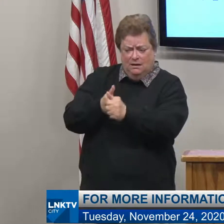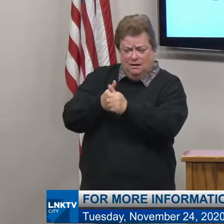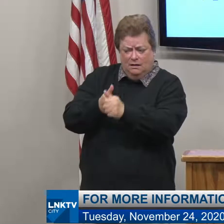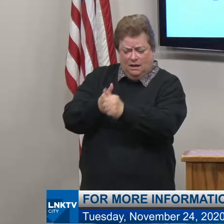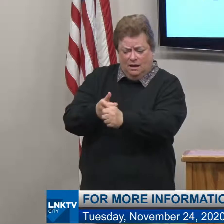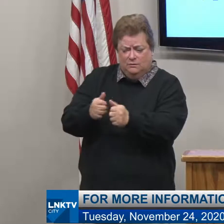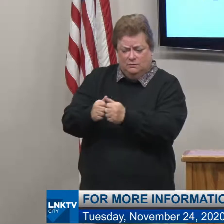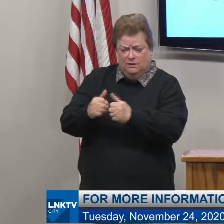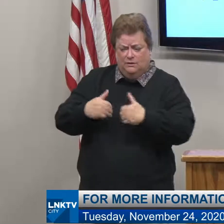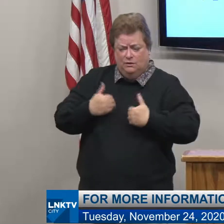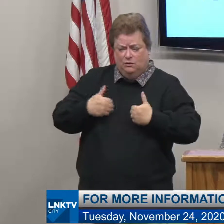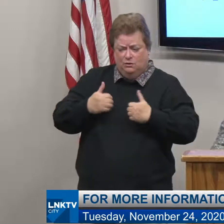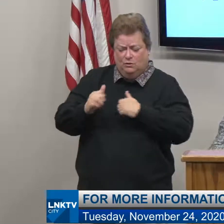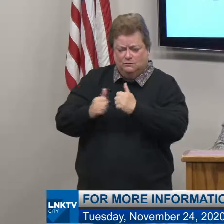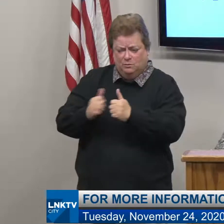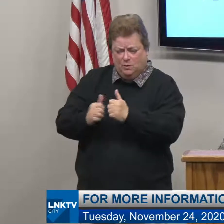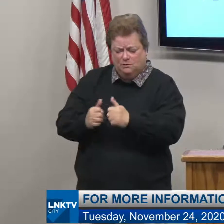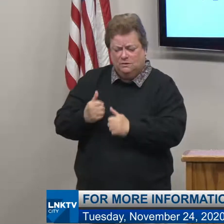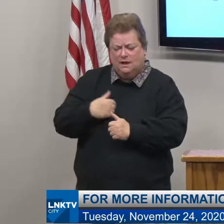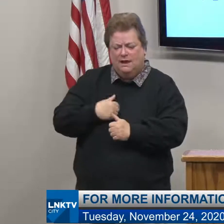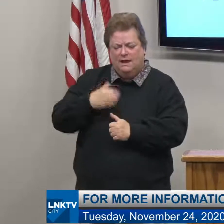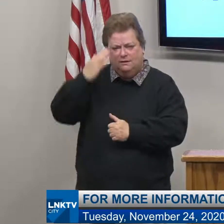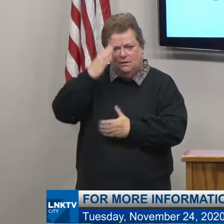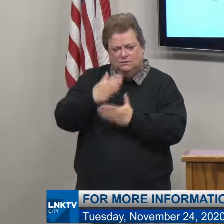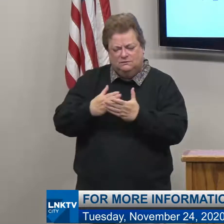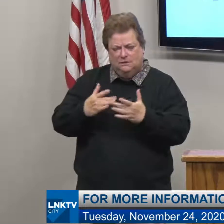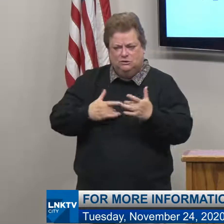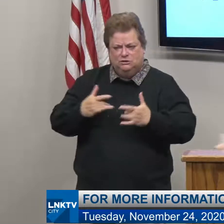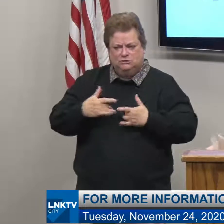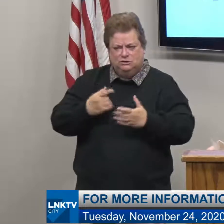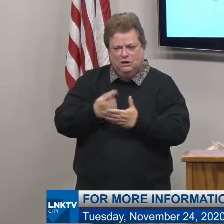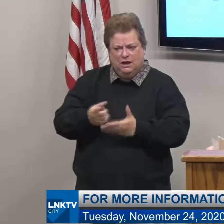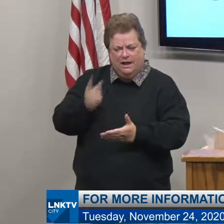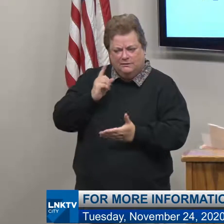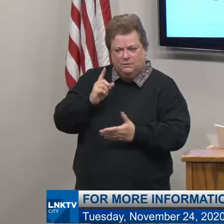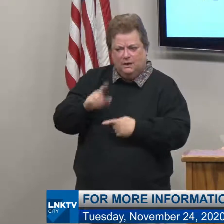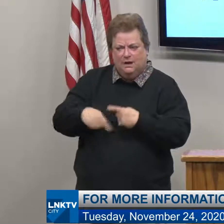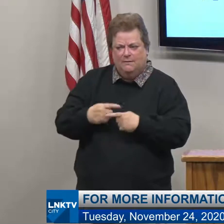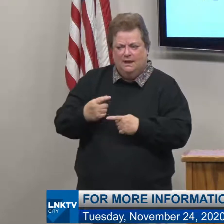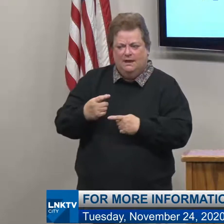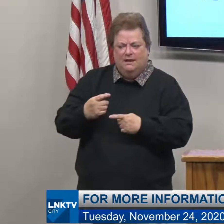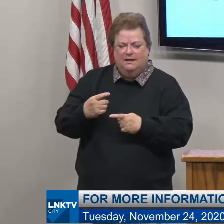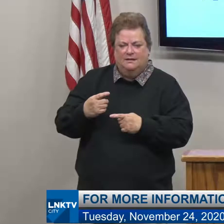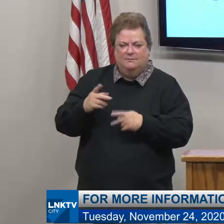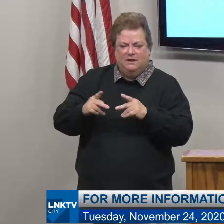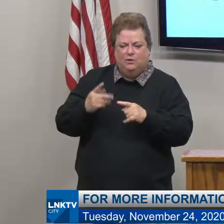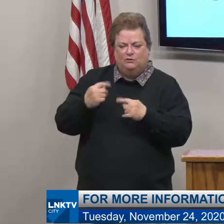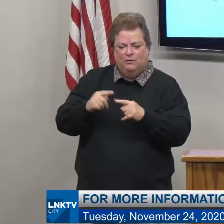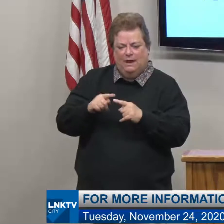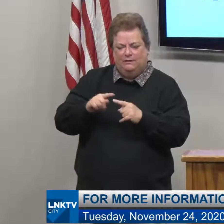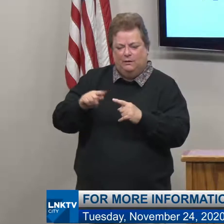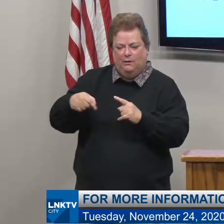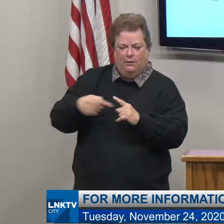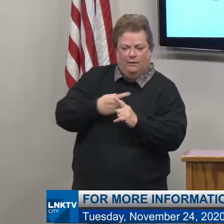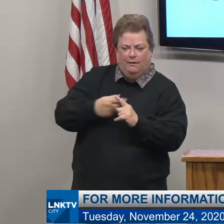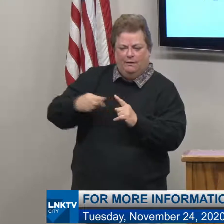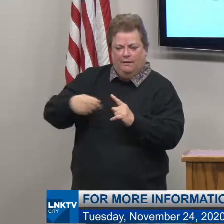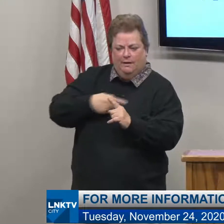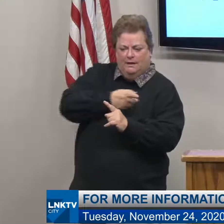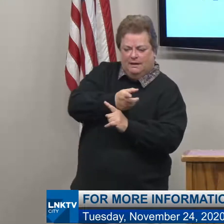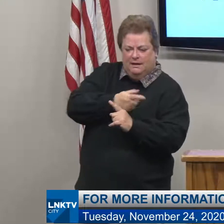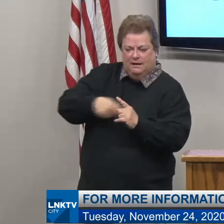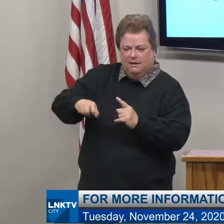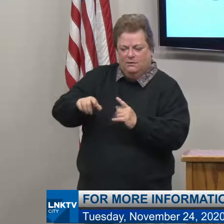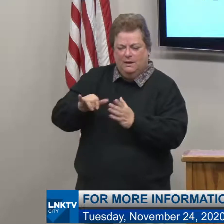postponement? I know that there was some concern last week about people trying to skirt that and get around it. And does the gym